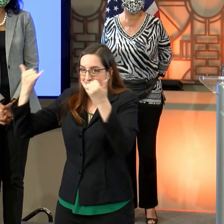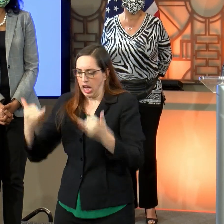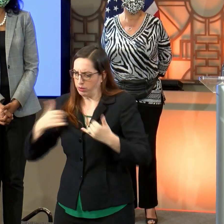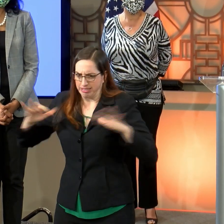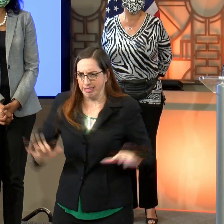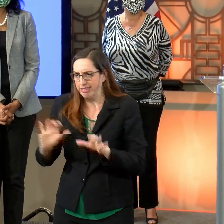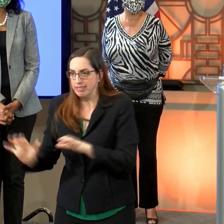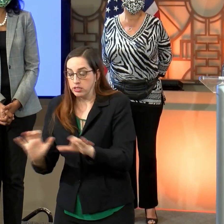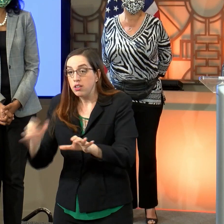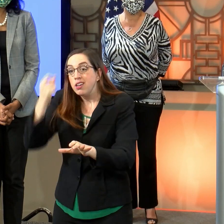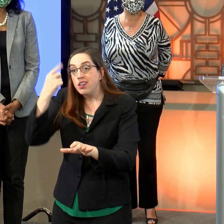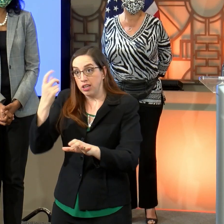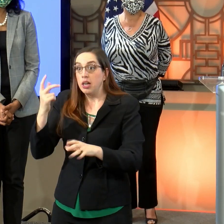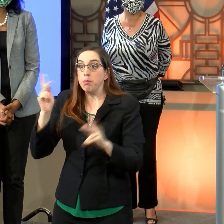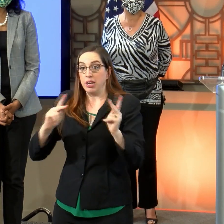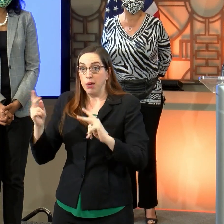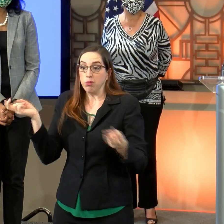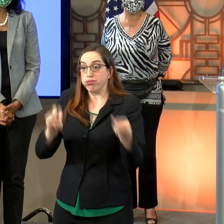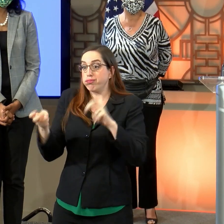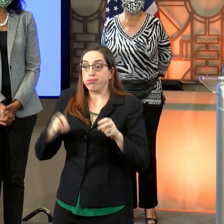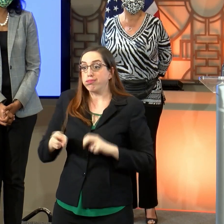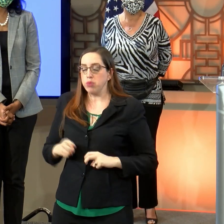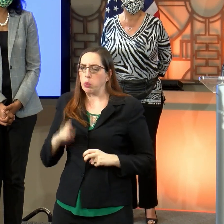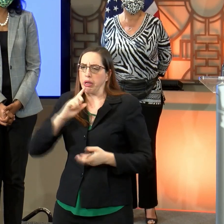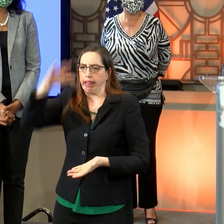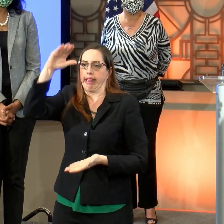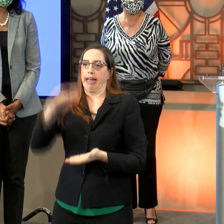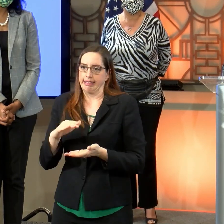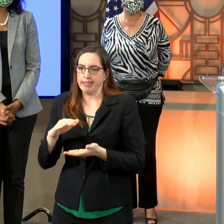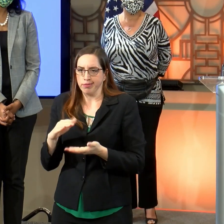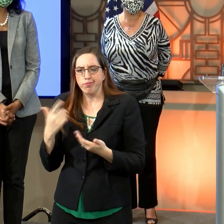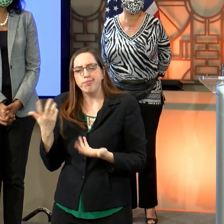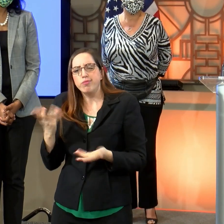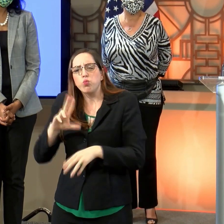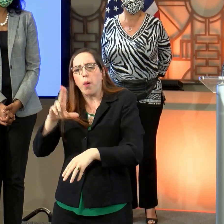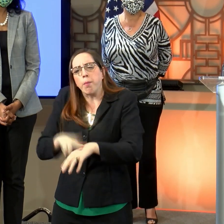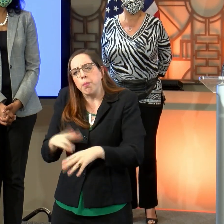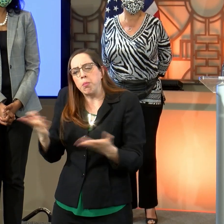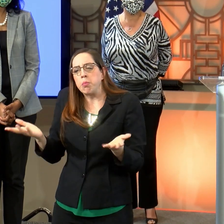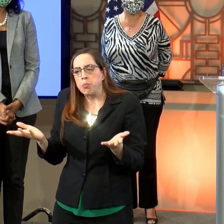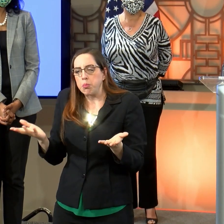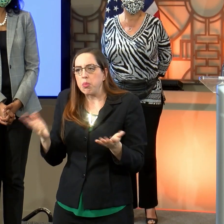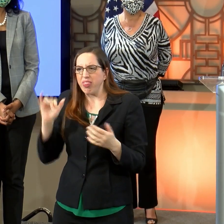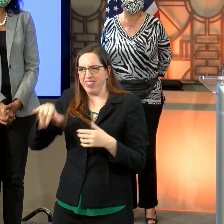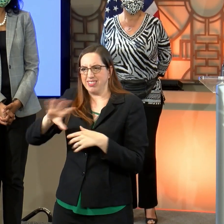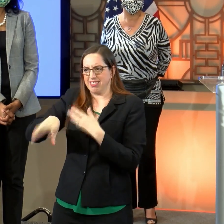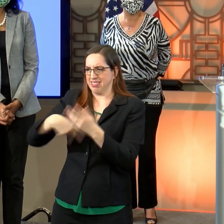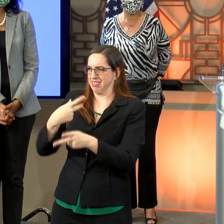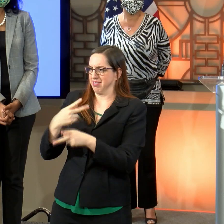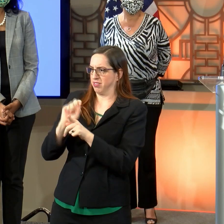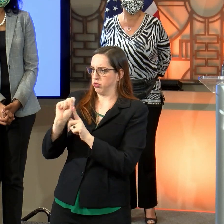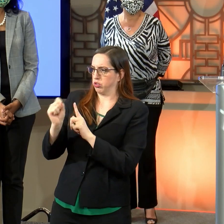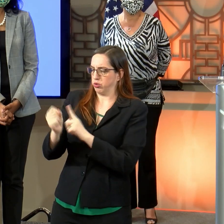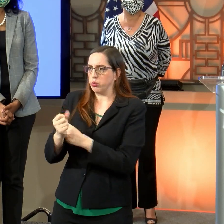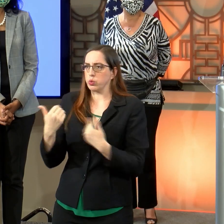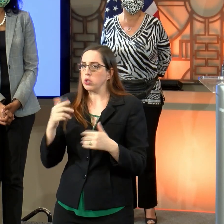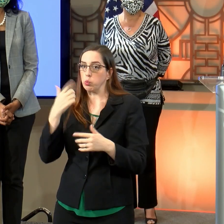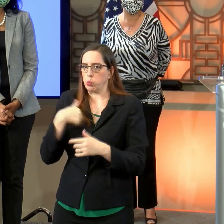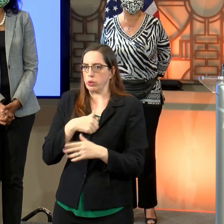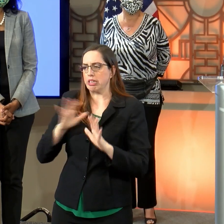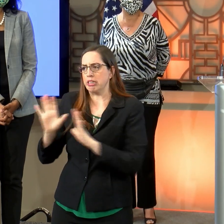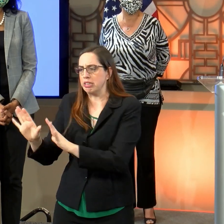our ridership is significantly down, as you would expect it to be in this situation, because we are